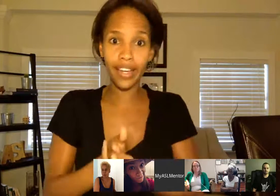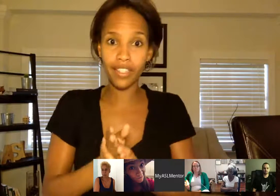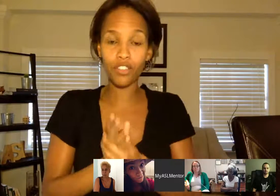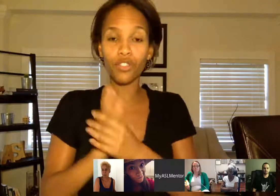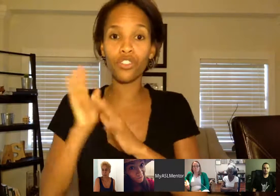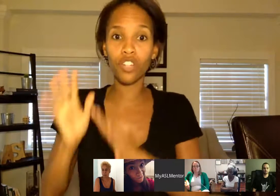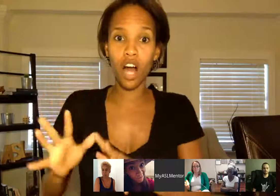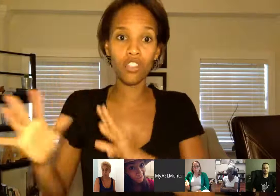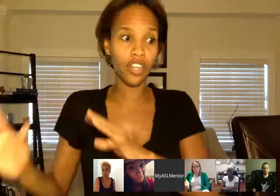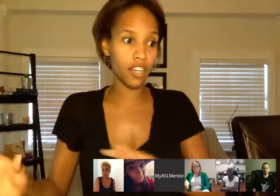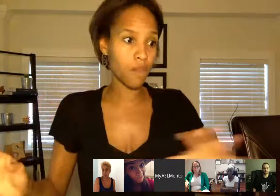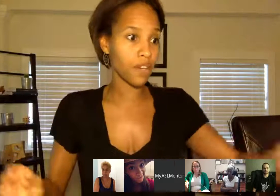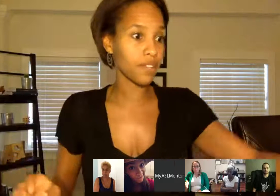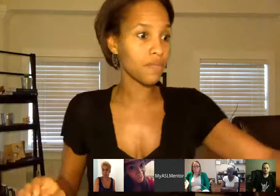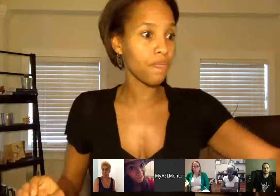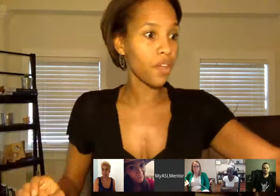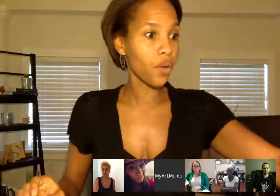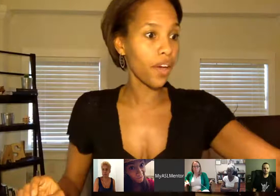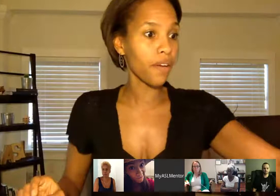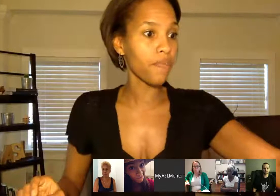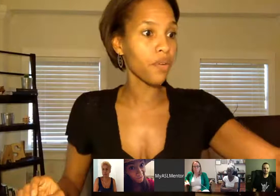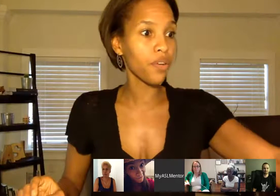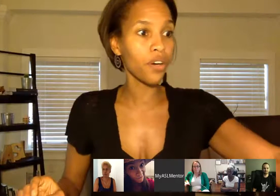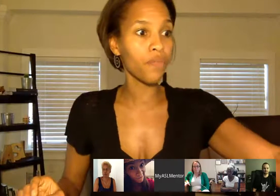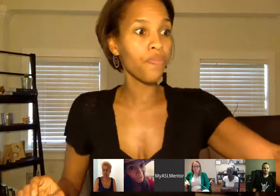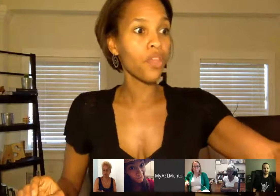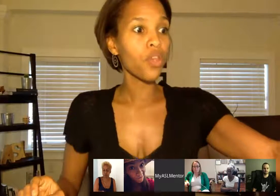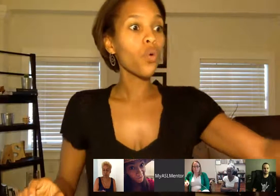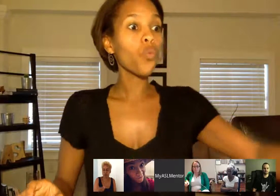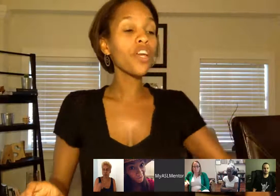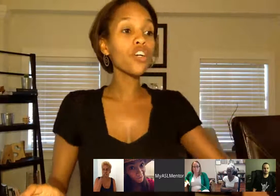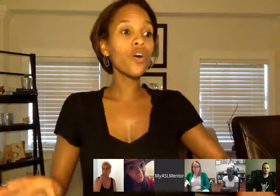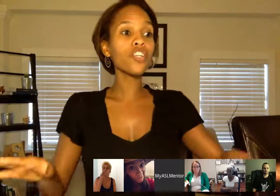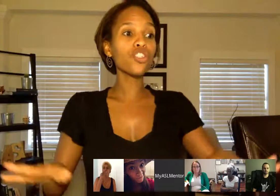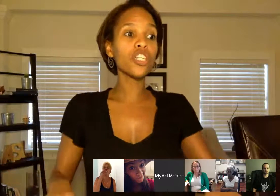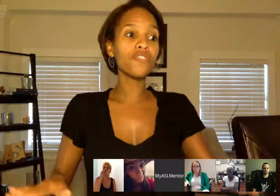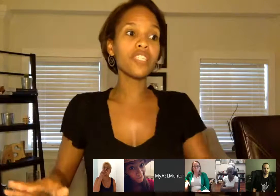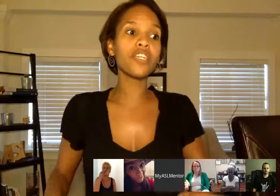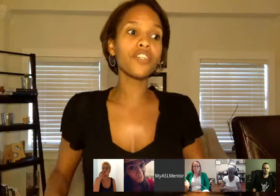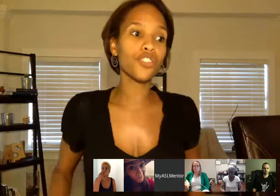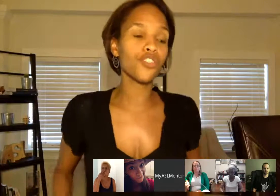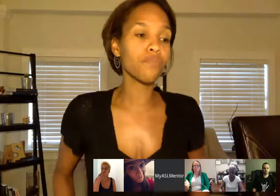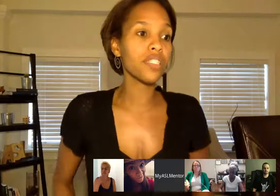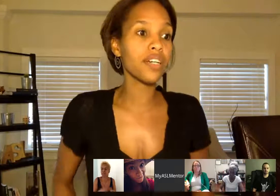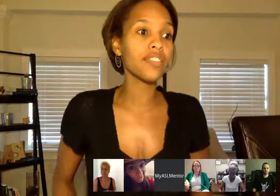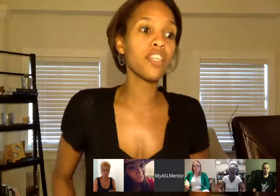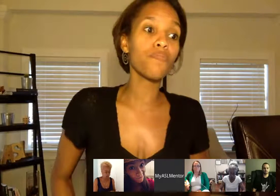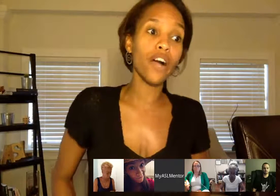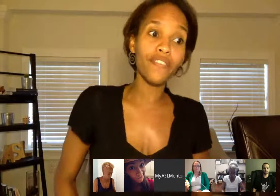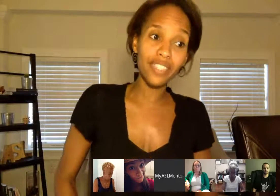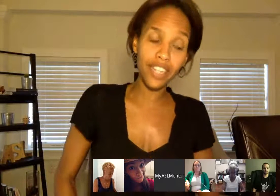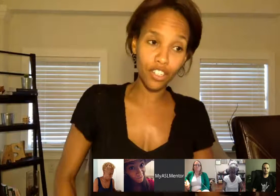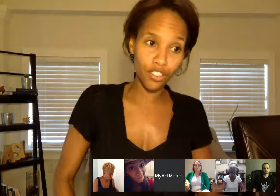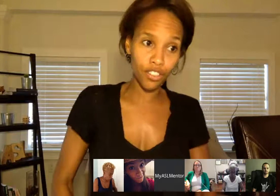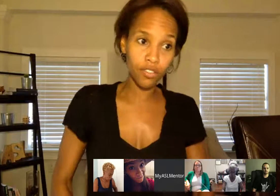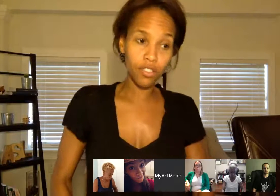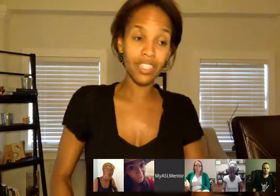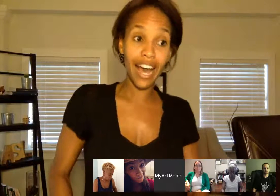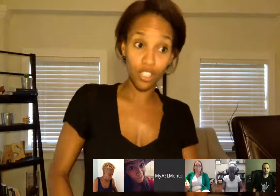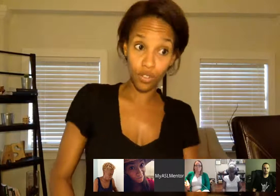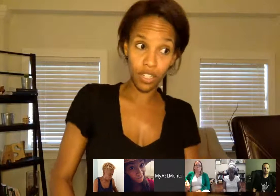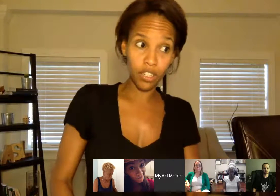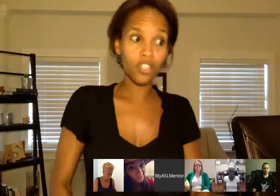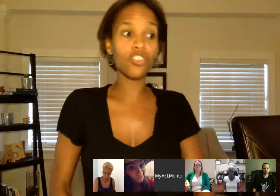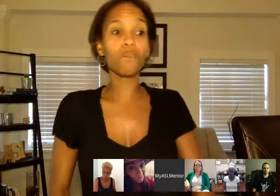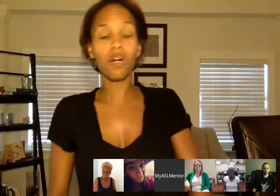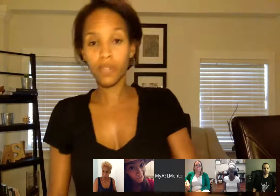bilingual ASL user, college economics. Okay, here we go. We are going to shift gears from discussing the private sector